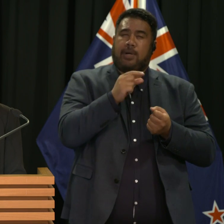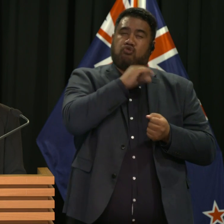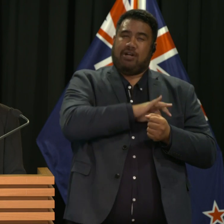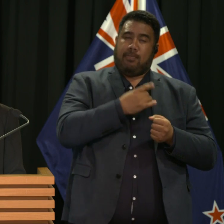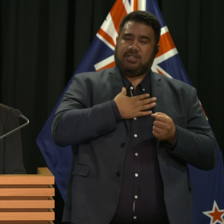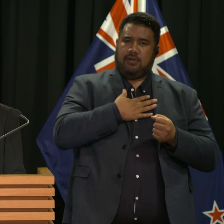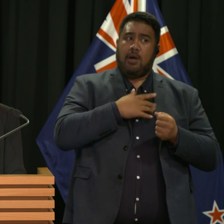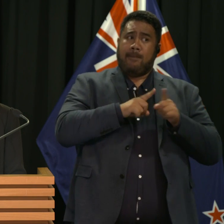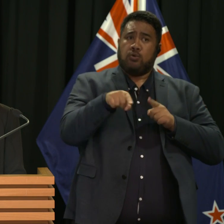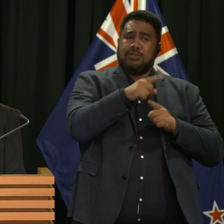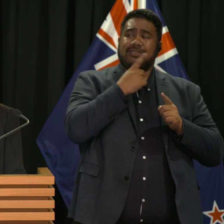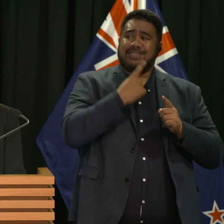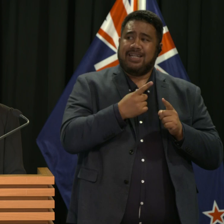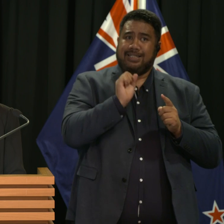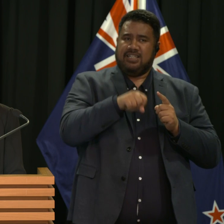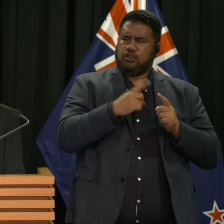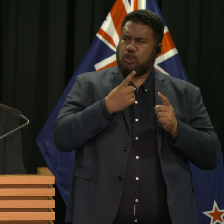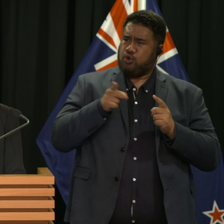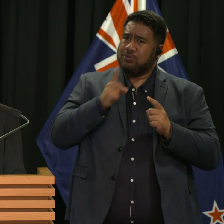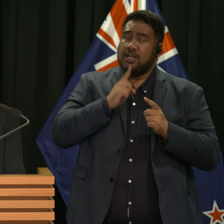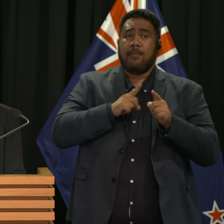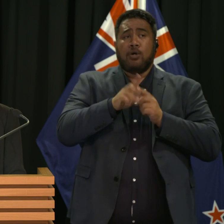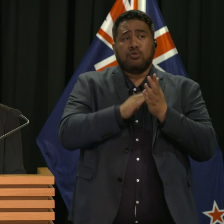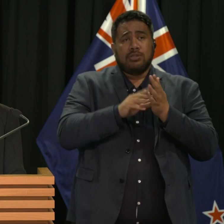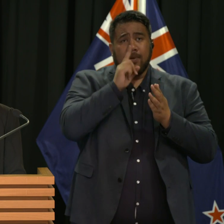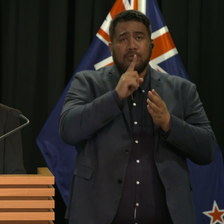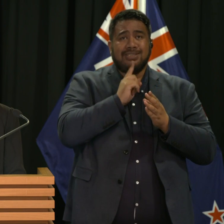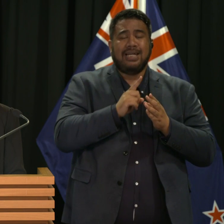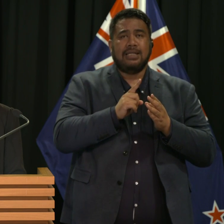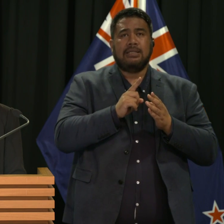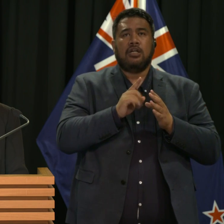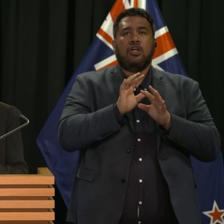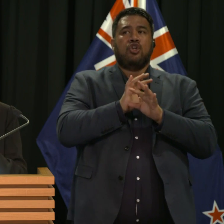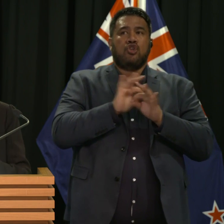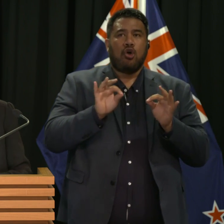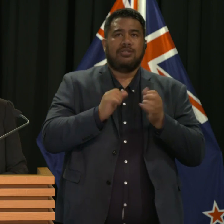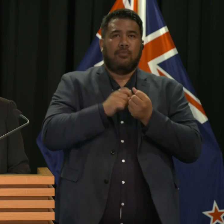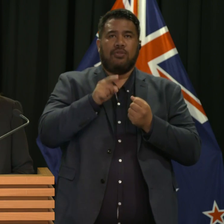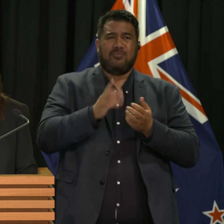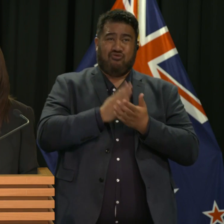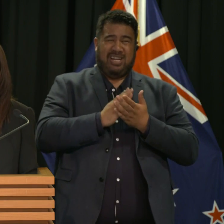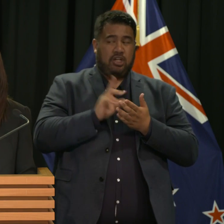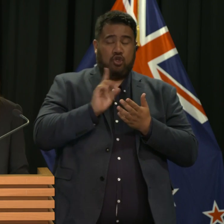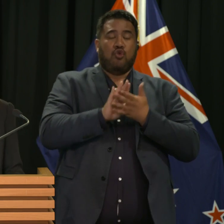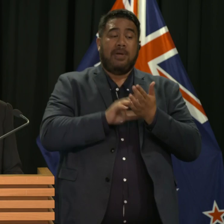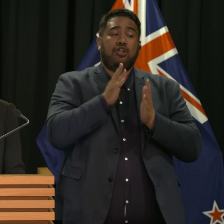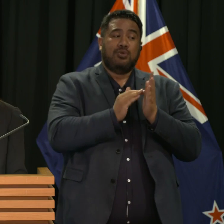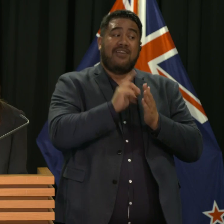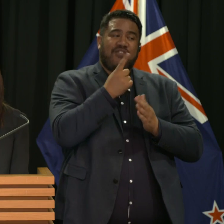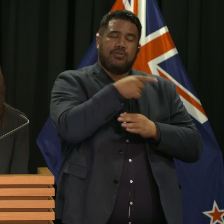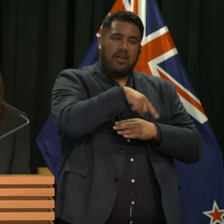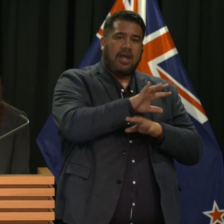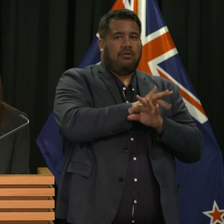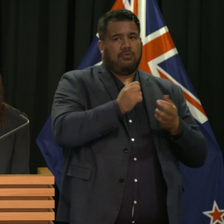say that most New Zealanders aren't into it, don't you just mean that New Zealand first doesn't support it? Well, ultimately, we